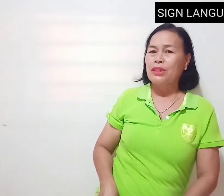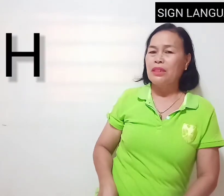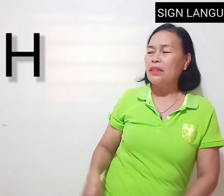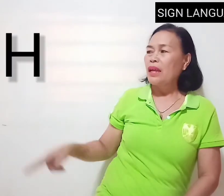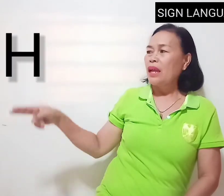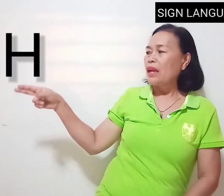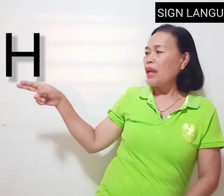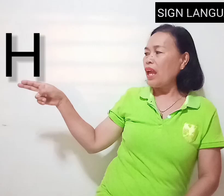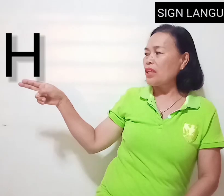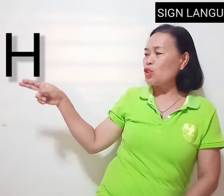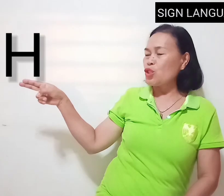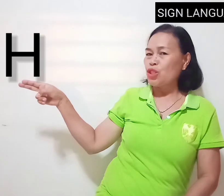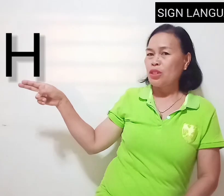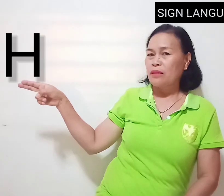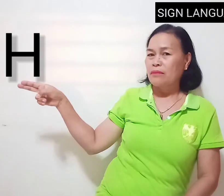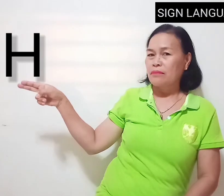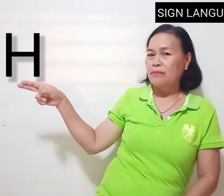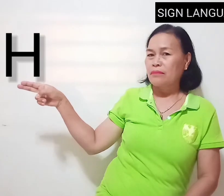Letter H.